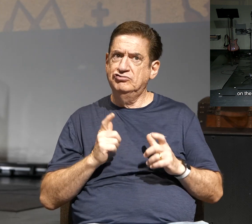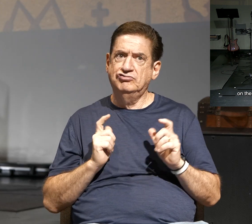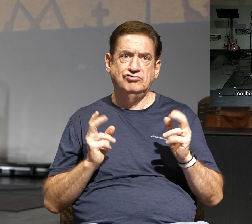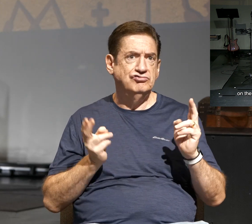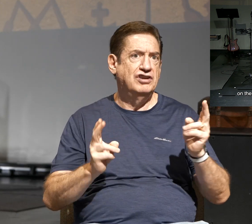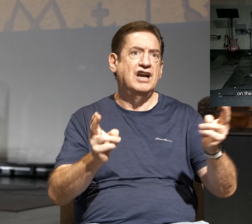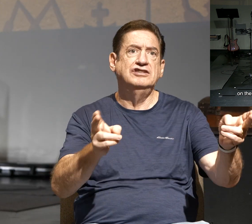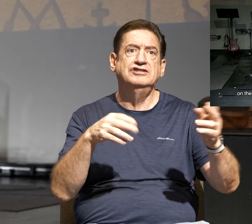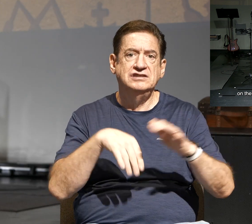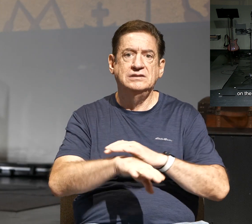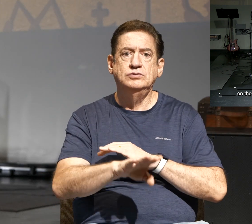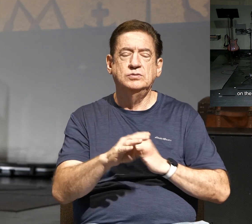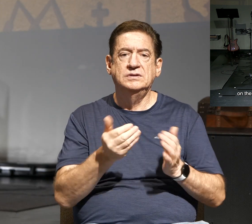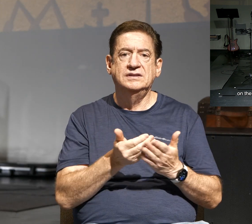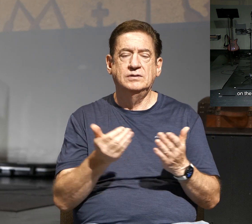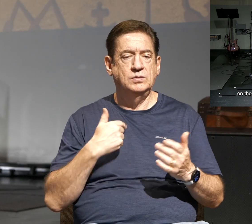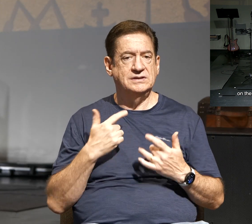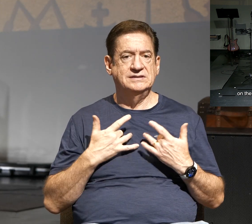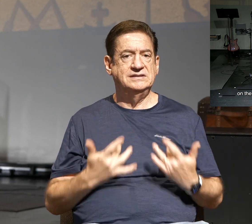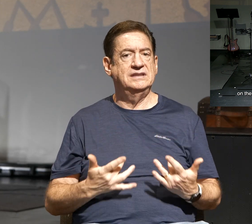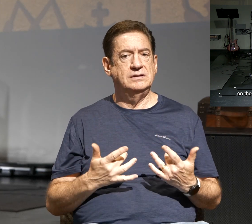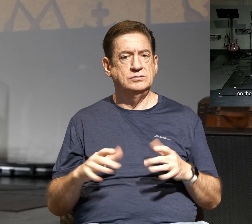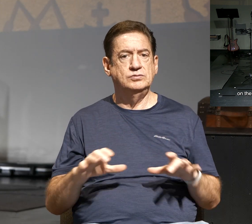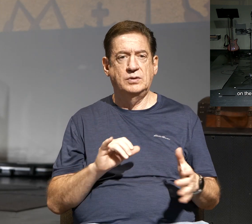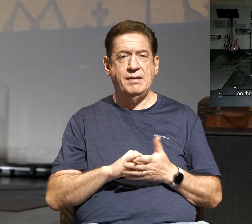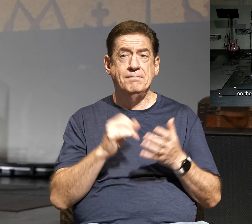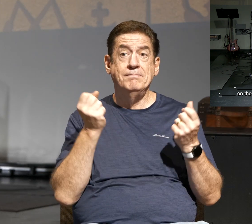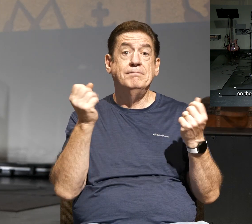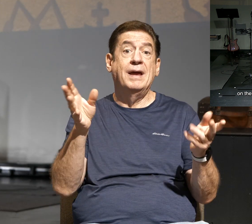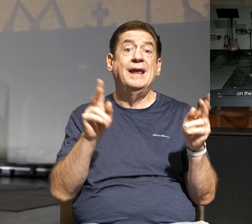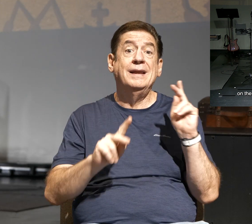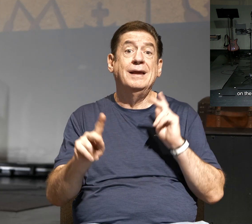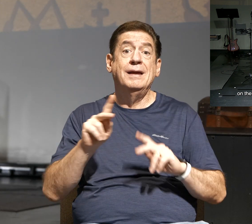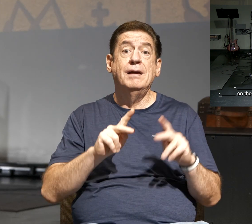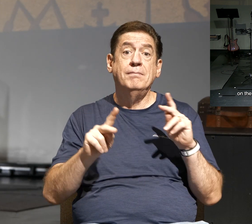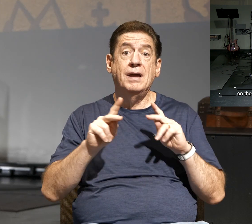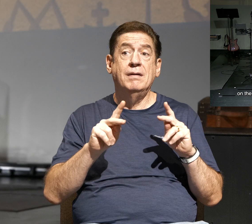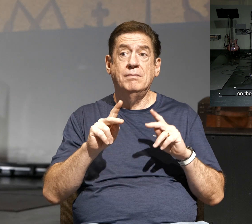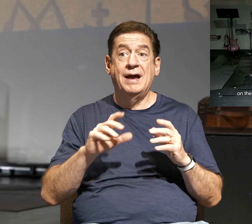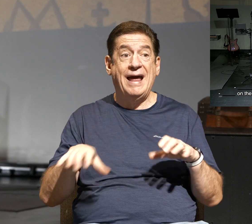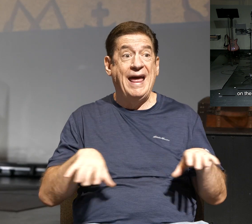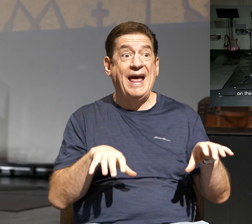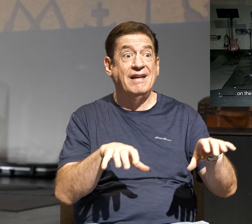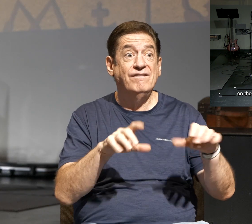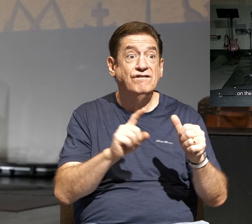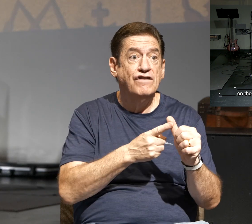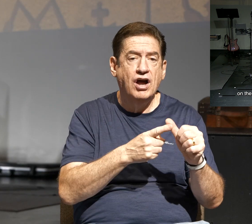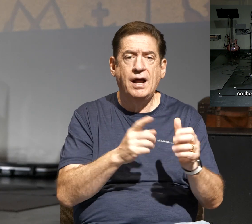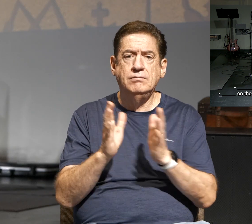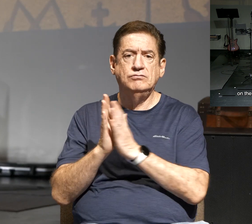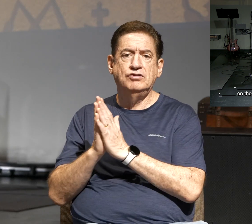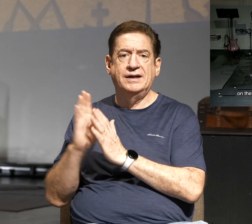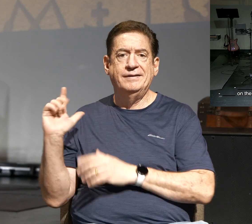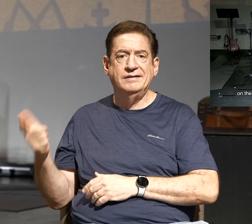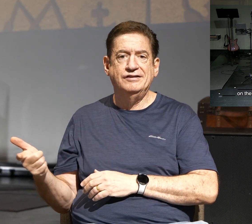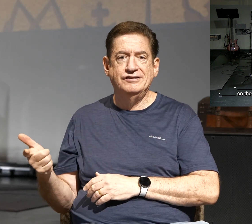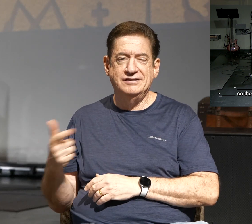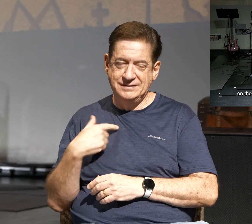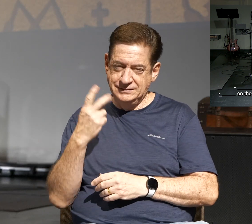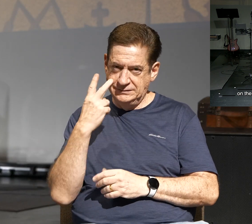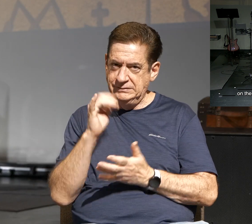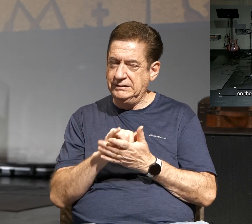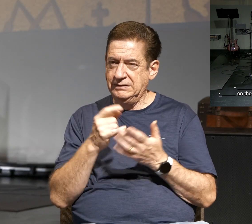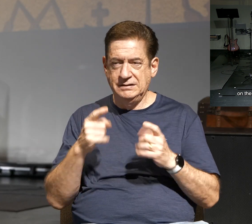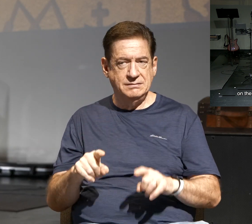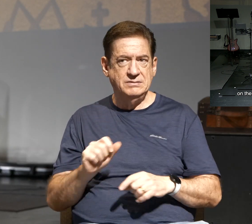things. We all tend to do that. And so many people act first and then pray later. I see that happen all